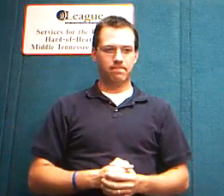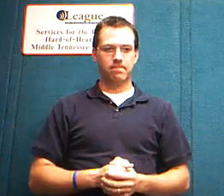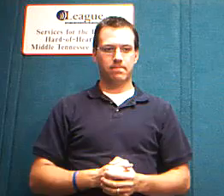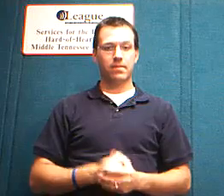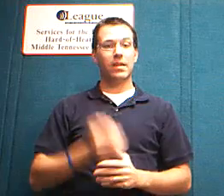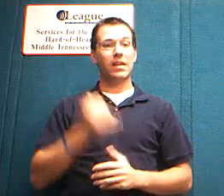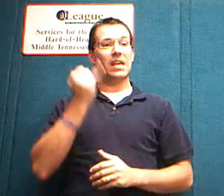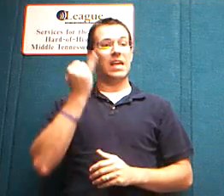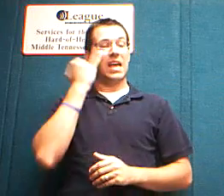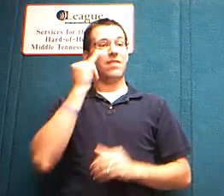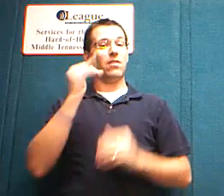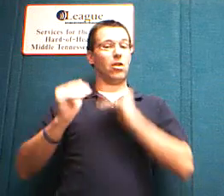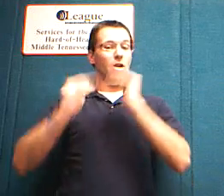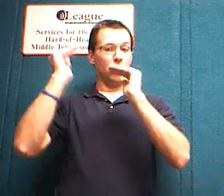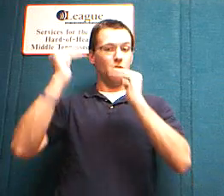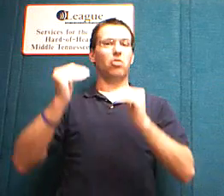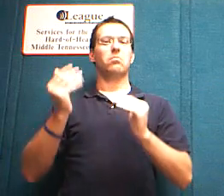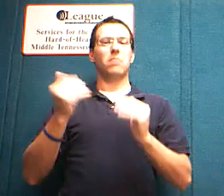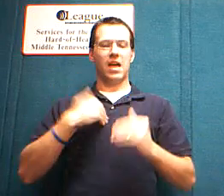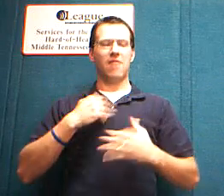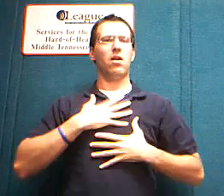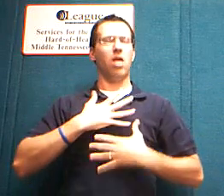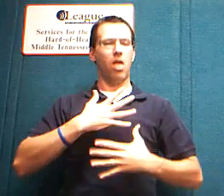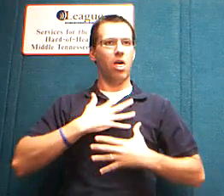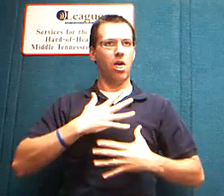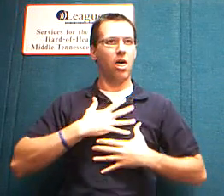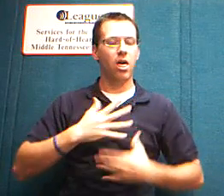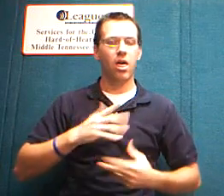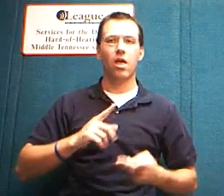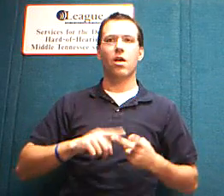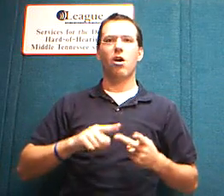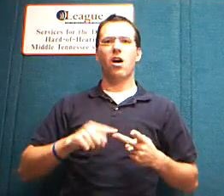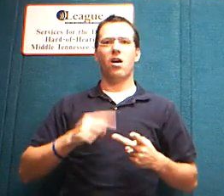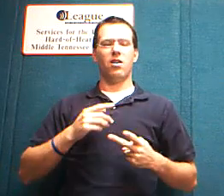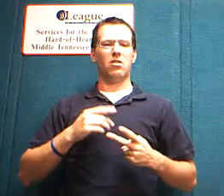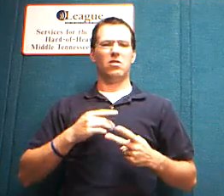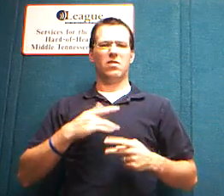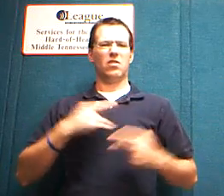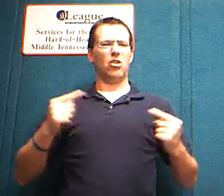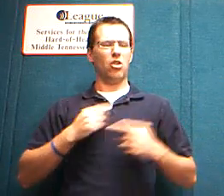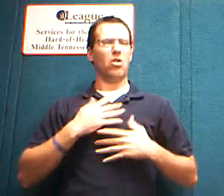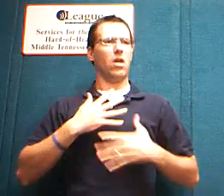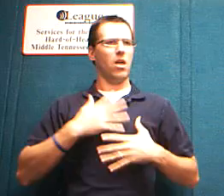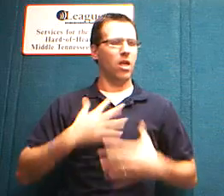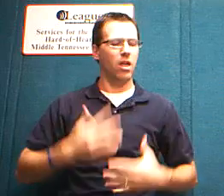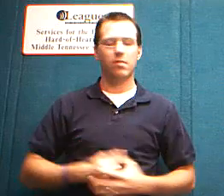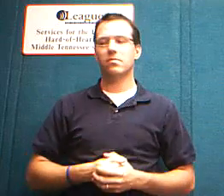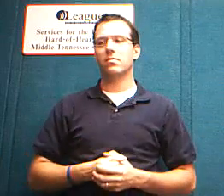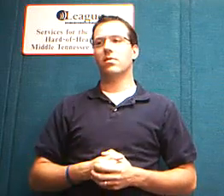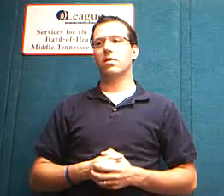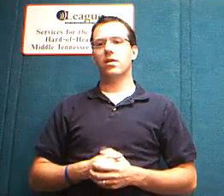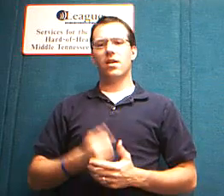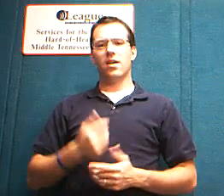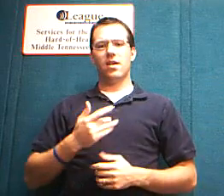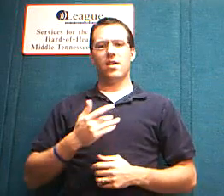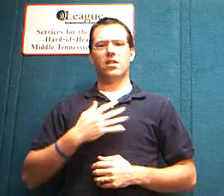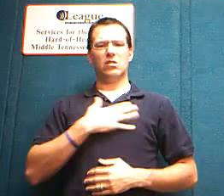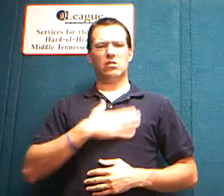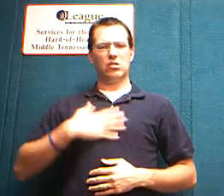Difficulty breathing or shortness of breath. Pain or pressure in the chest